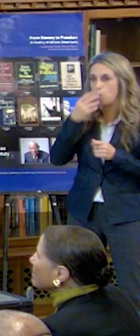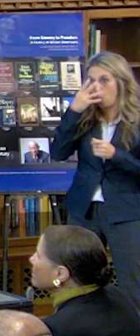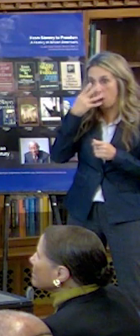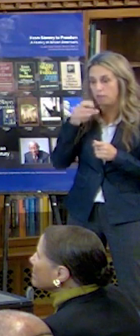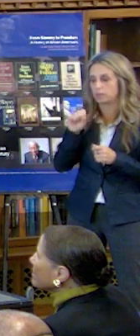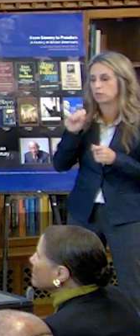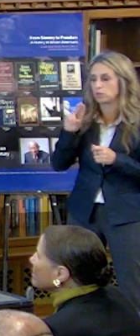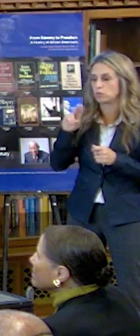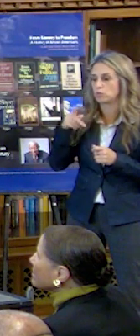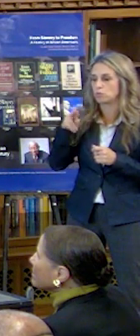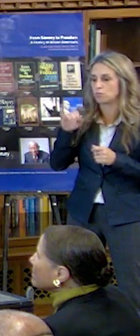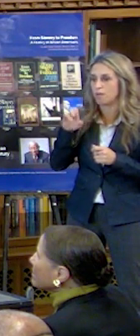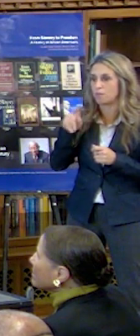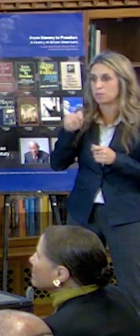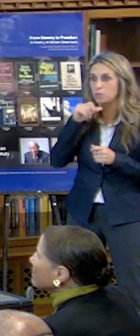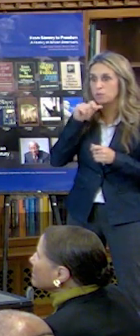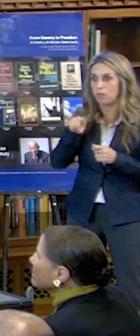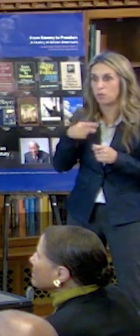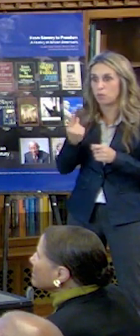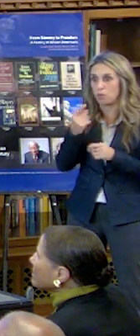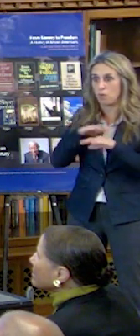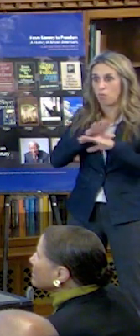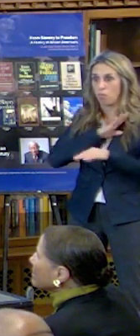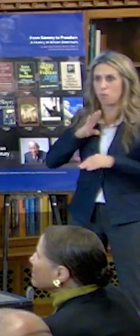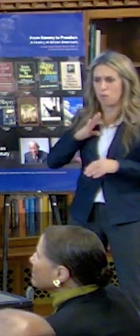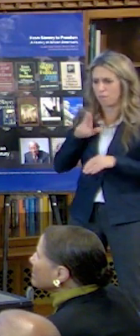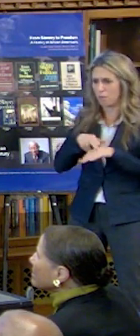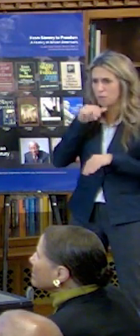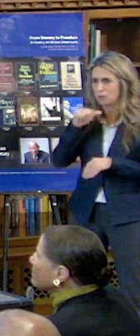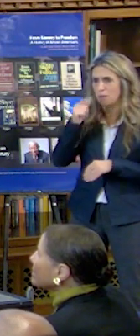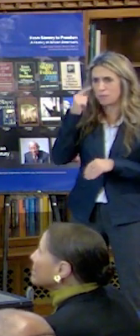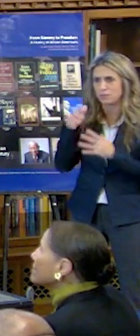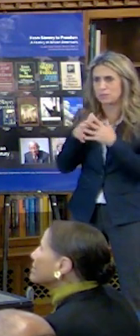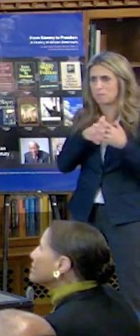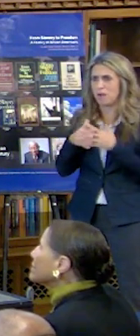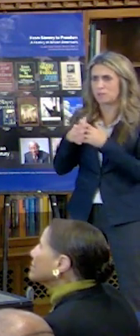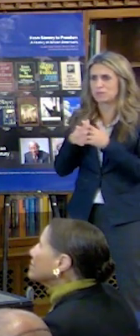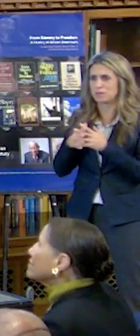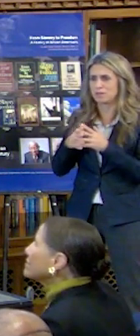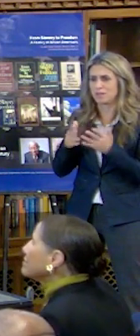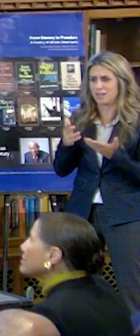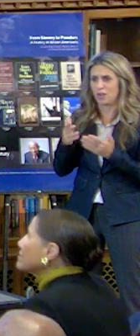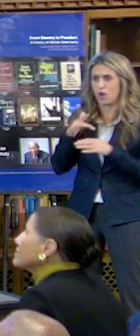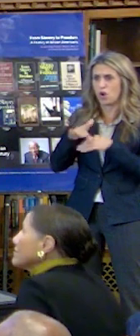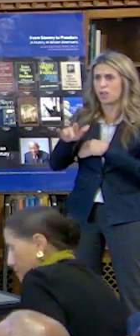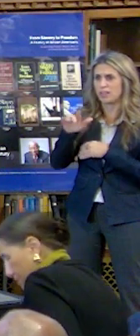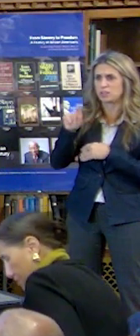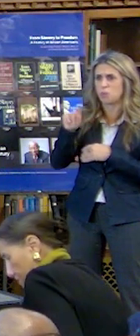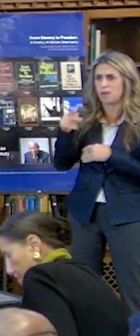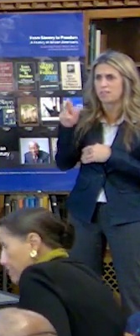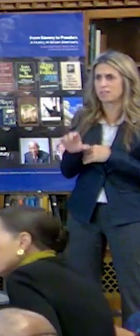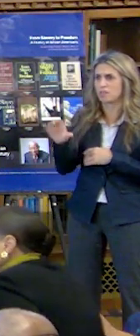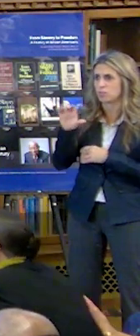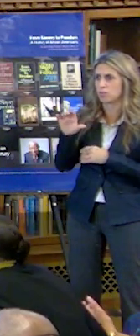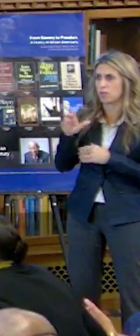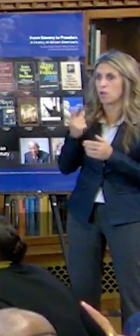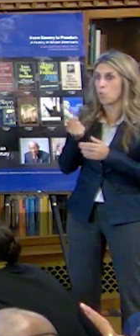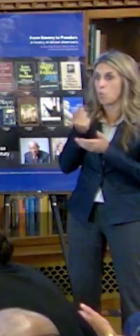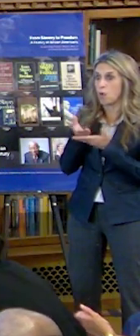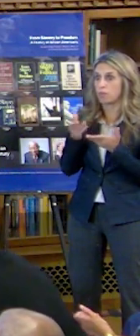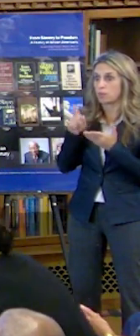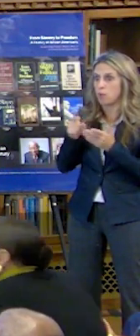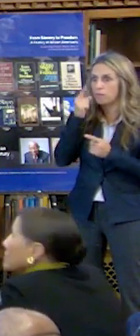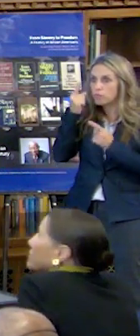was on the it was America in the early part of the 20th century right but one of the things that we have to think